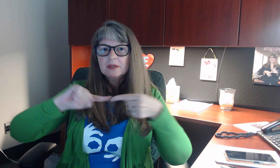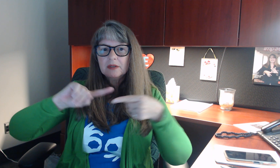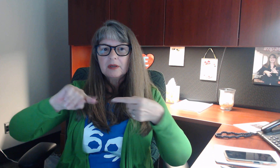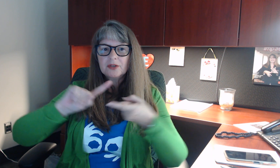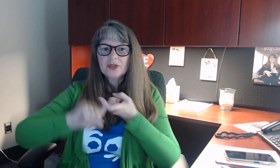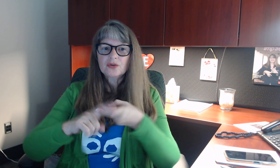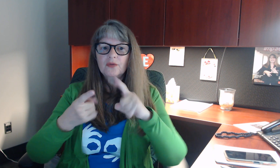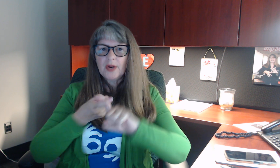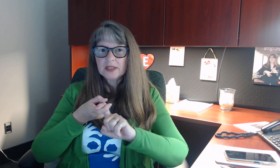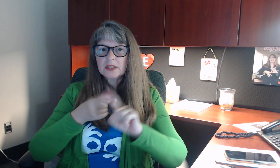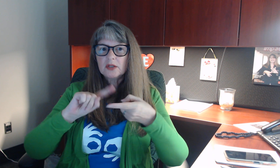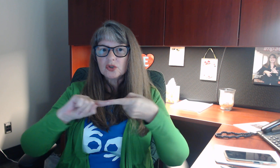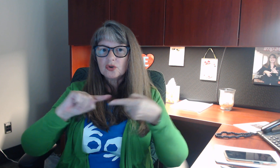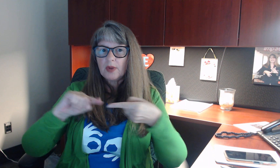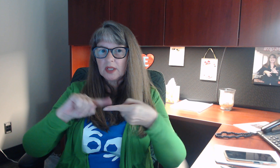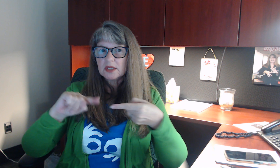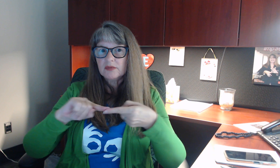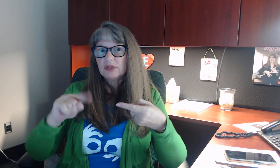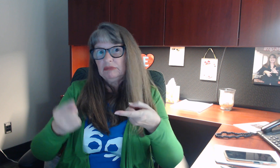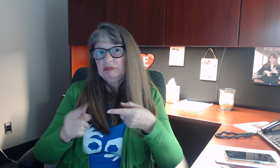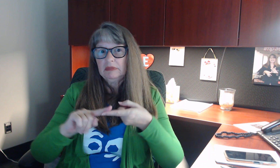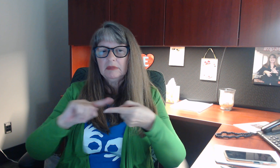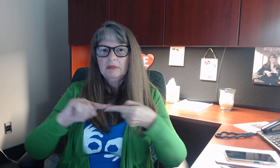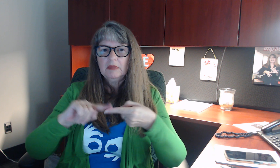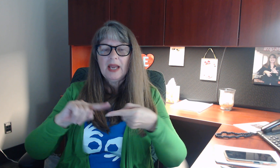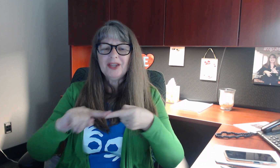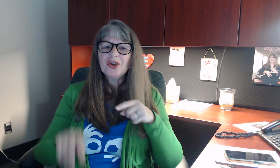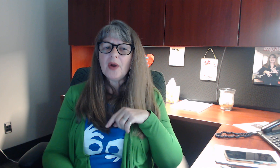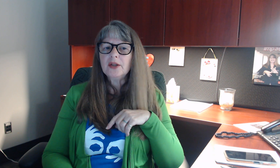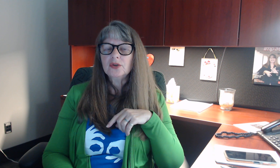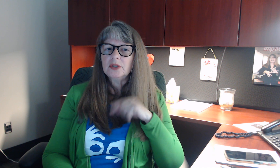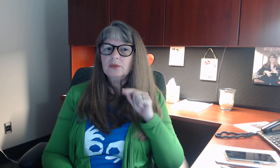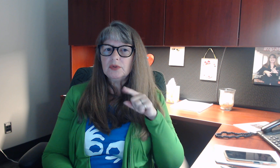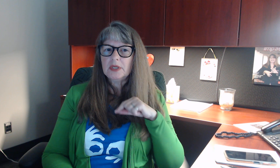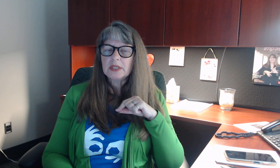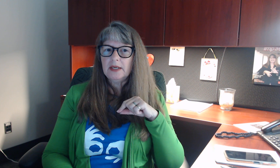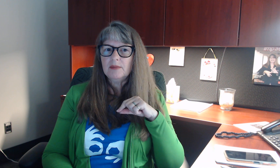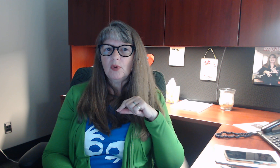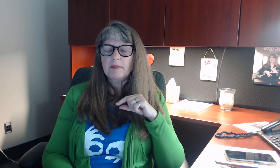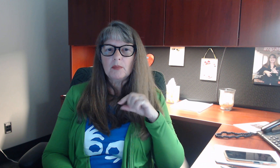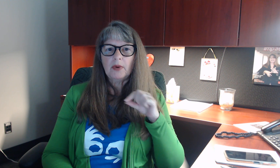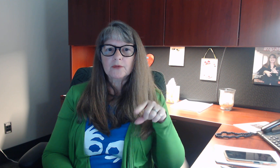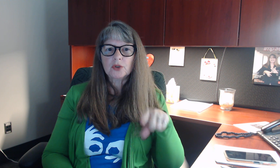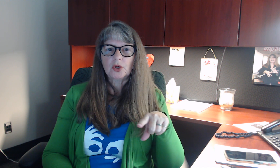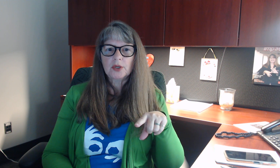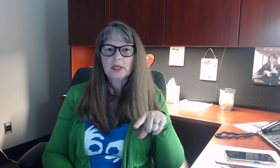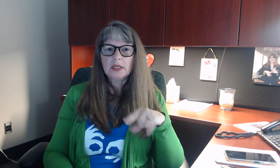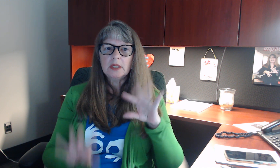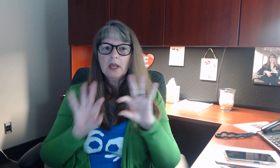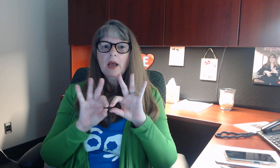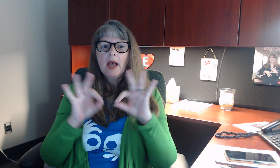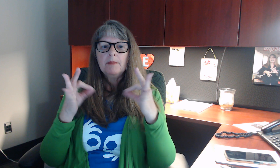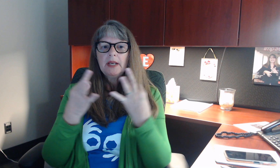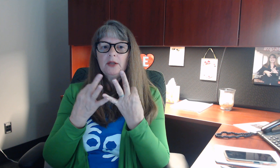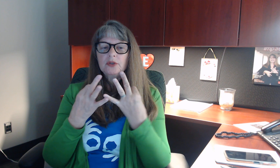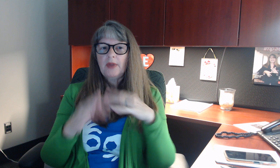because this is your friends and this is your relatives. You know, I usually don't use that sign anymore. I remember when I first started, I did, but I use family